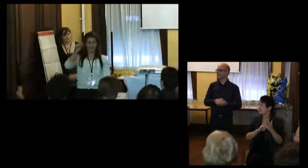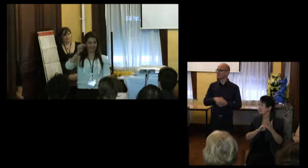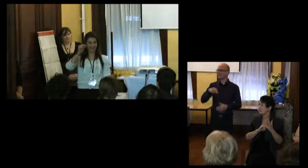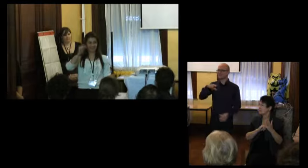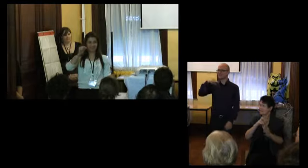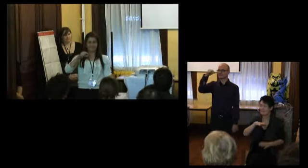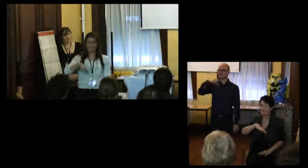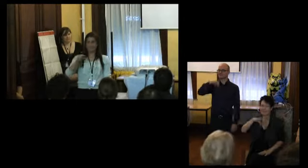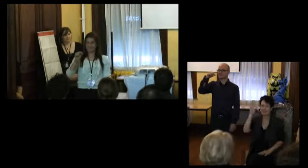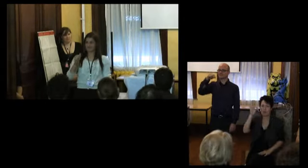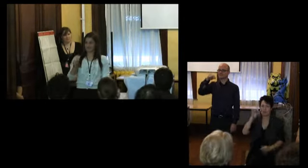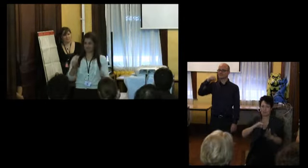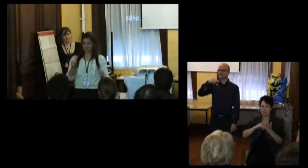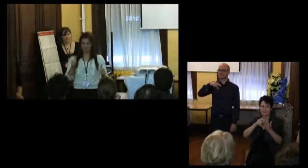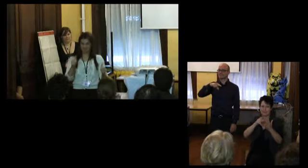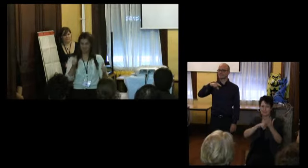Sivan.